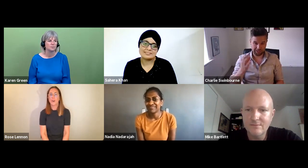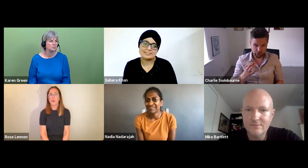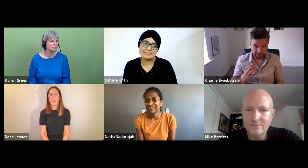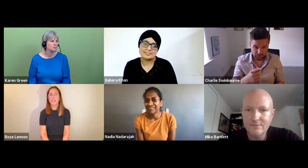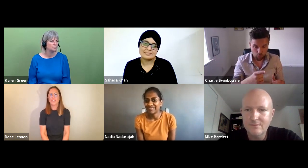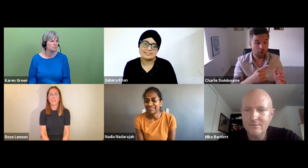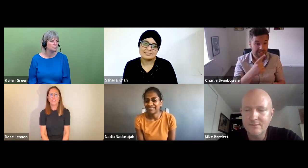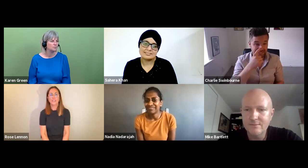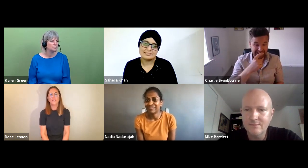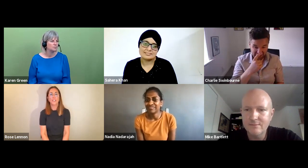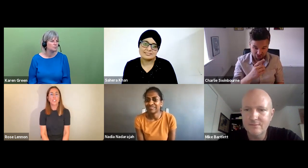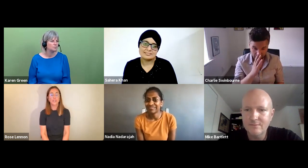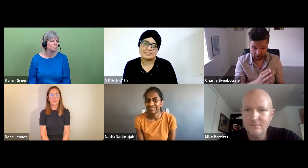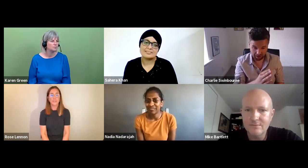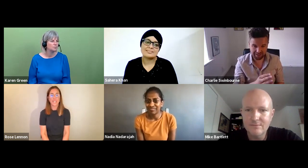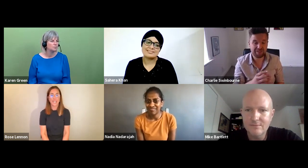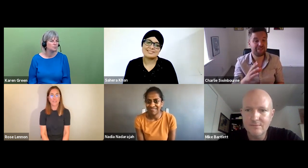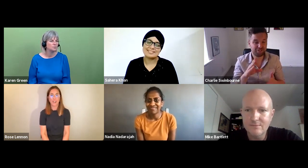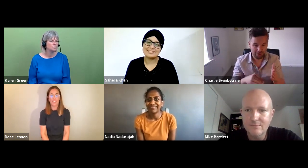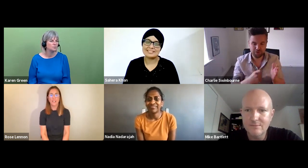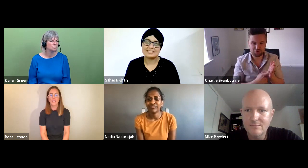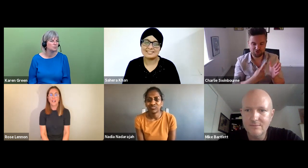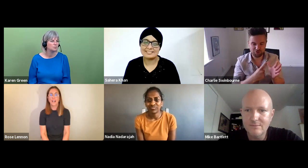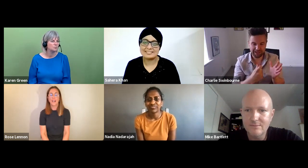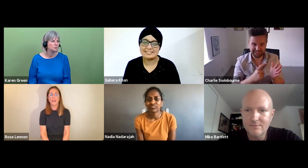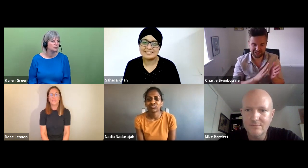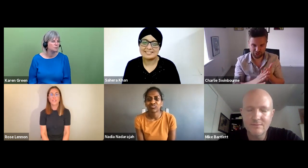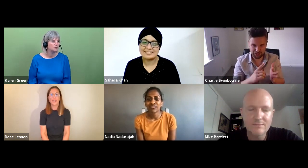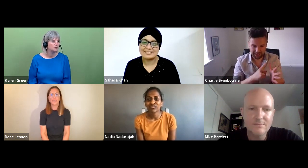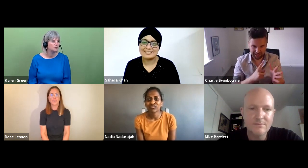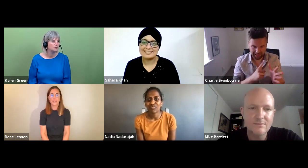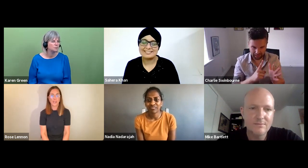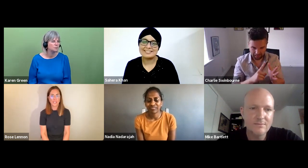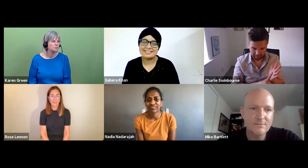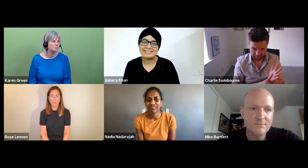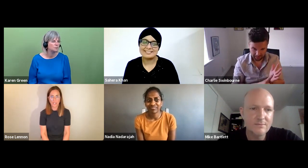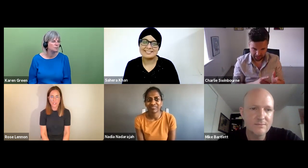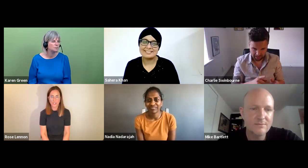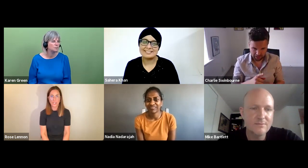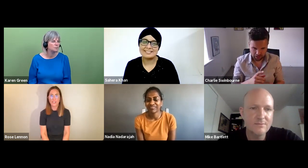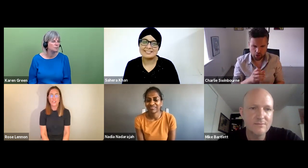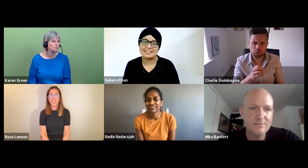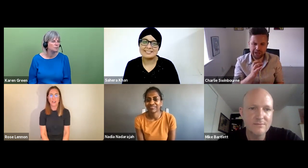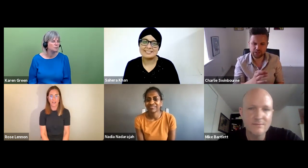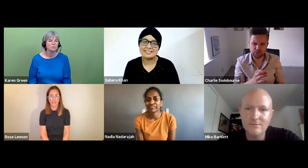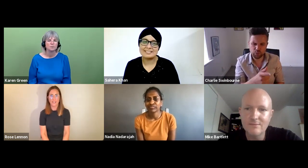got a question for you, Sahera. So this one is from Rachel, and she